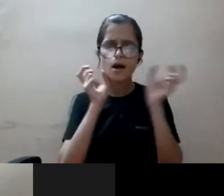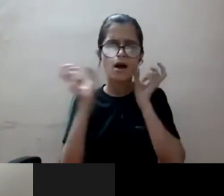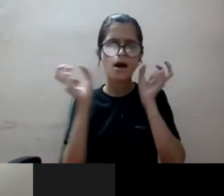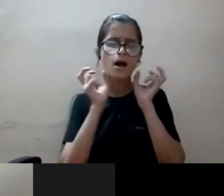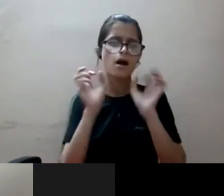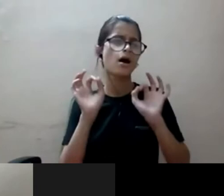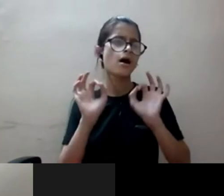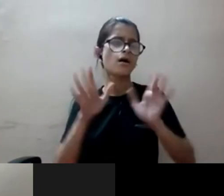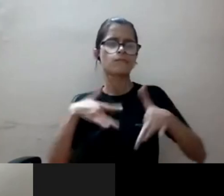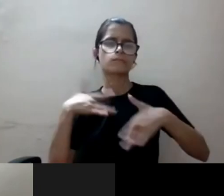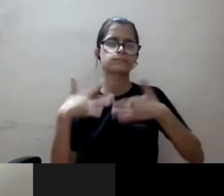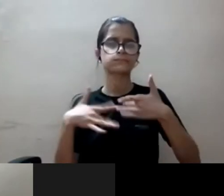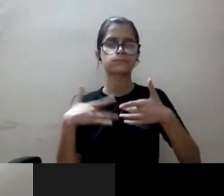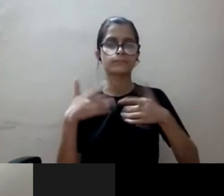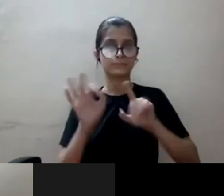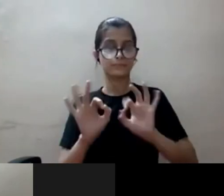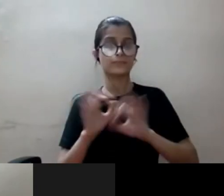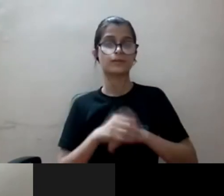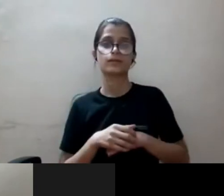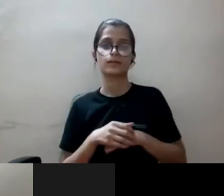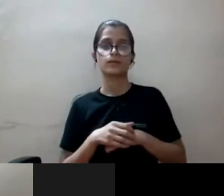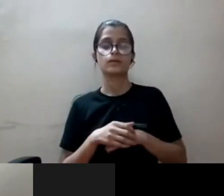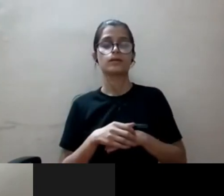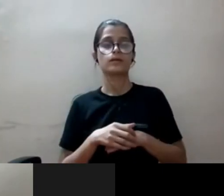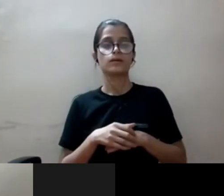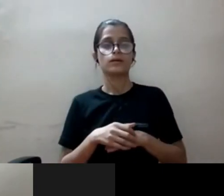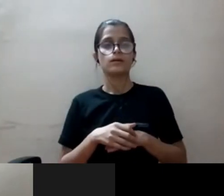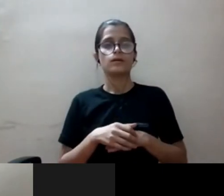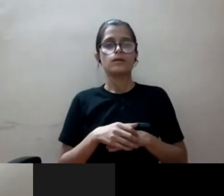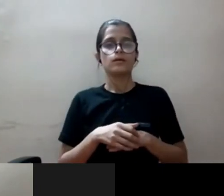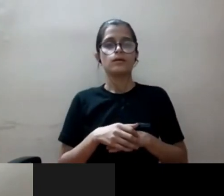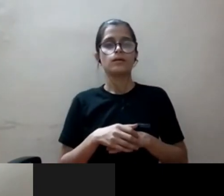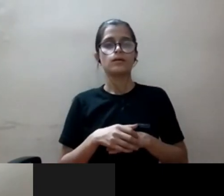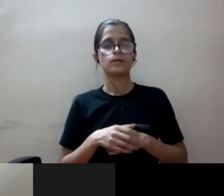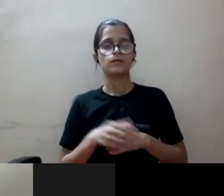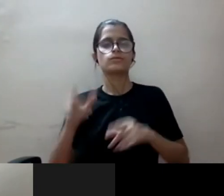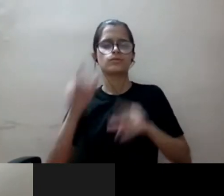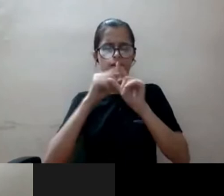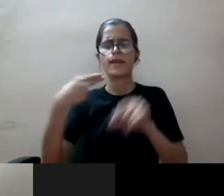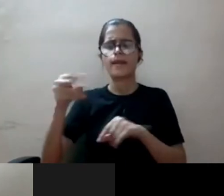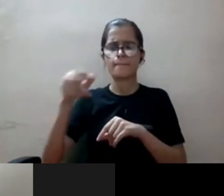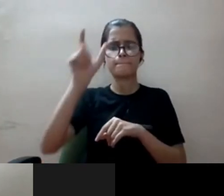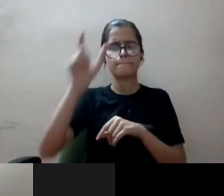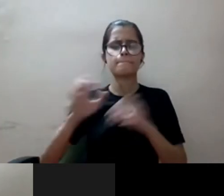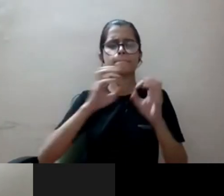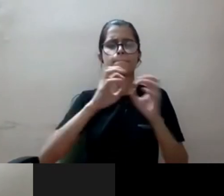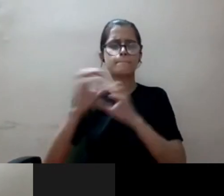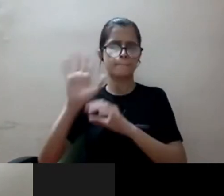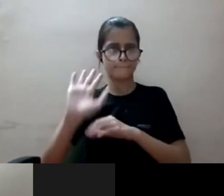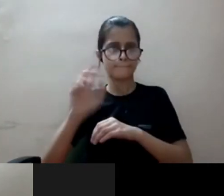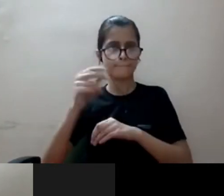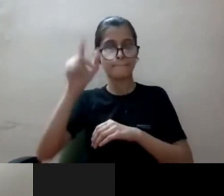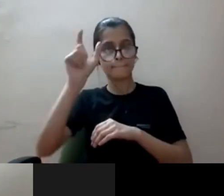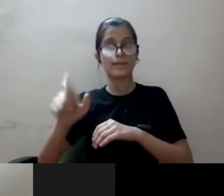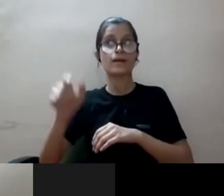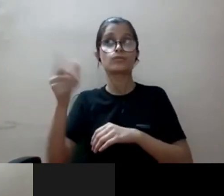with the great Russian opera singer Fyodor Chaliapin. And the two of them are